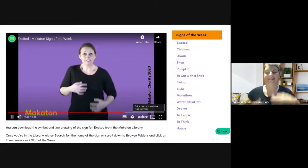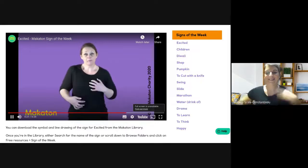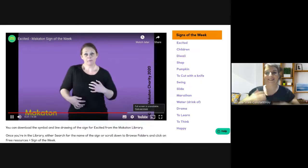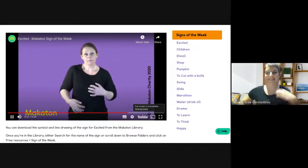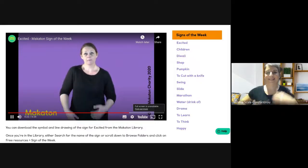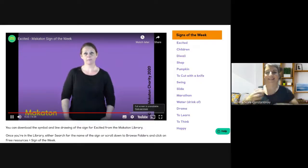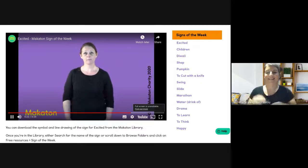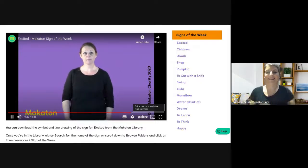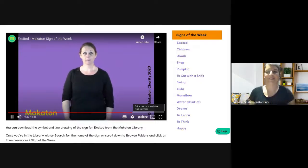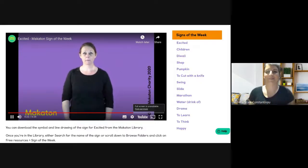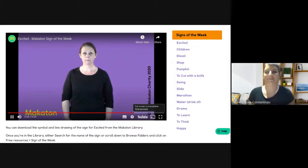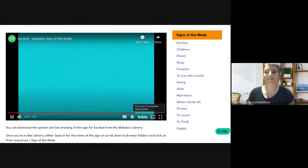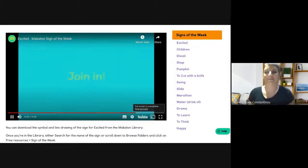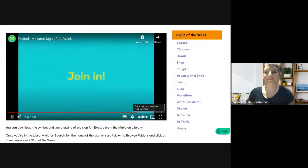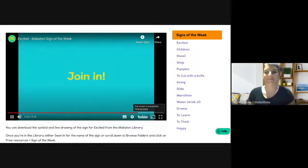Excited.